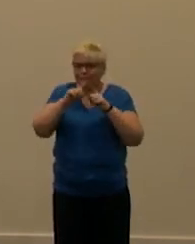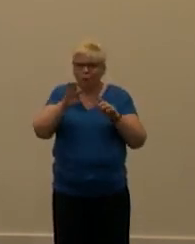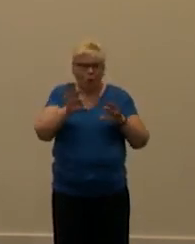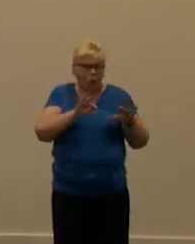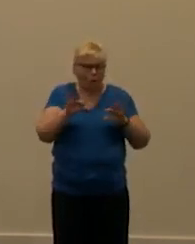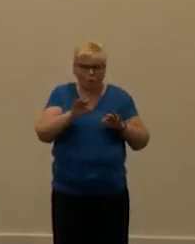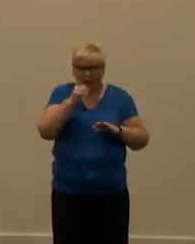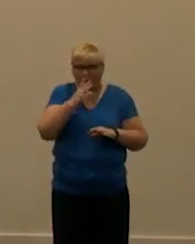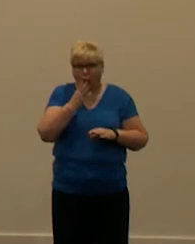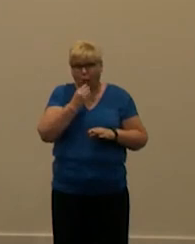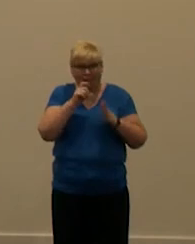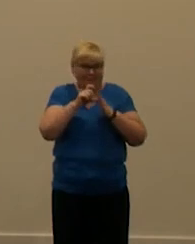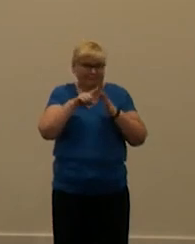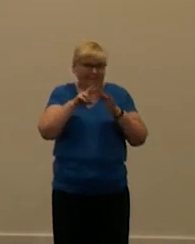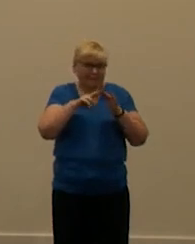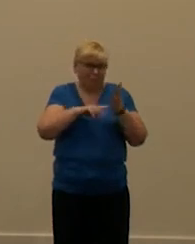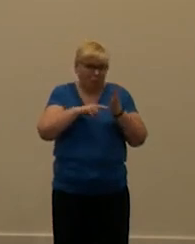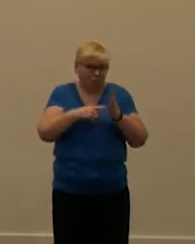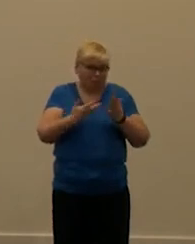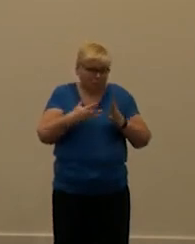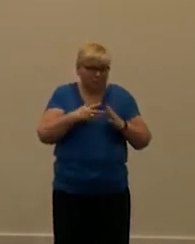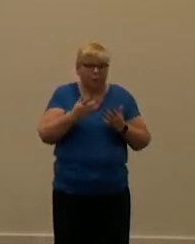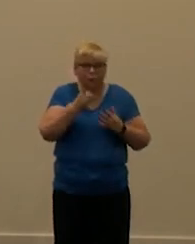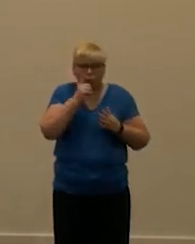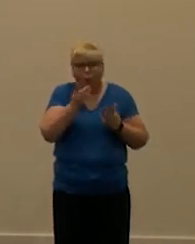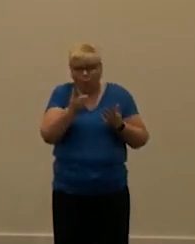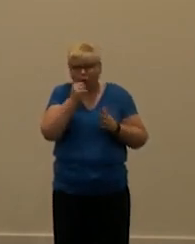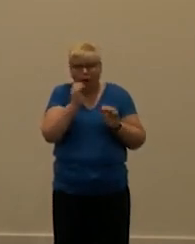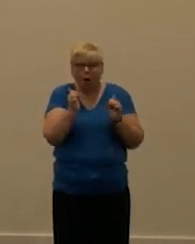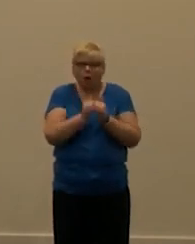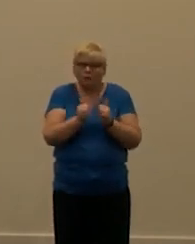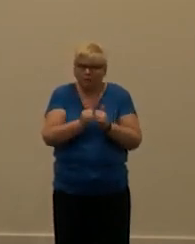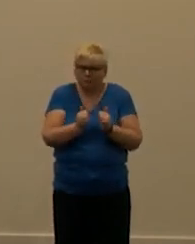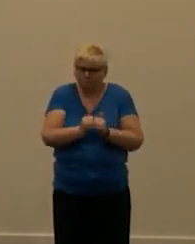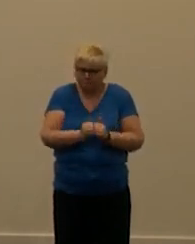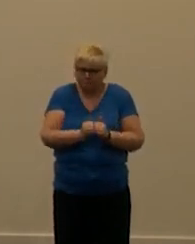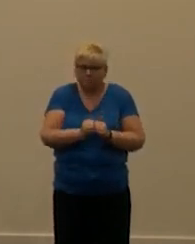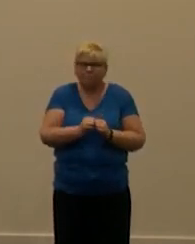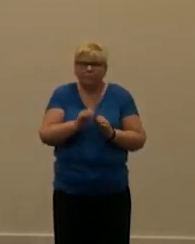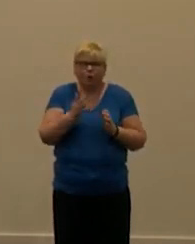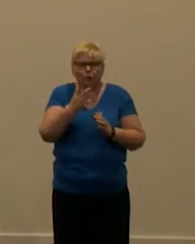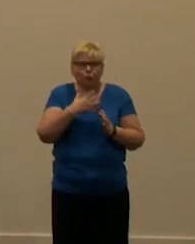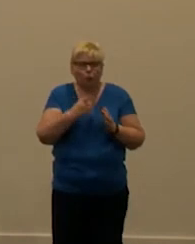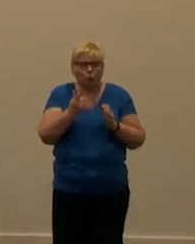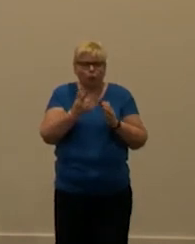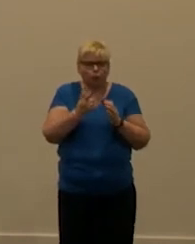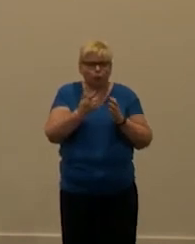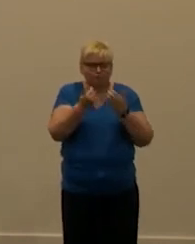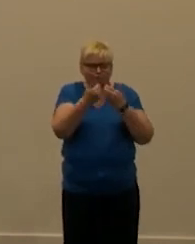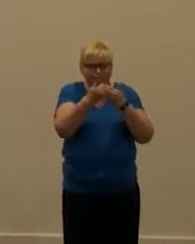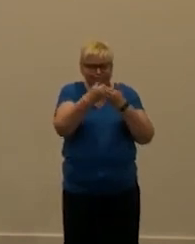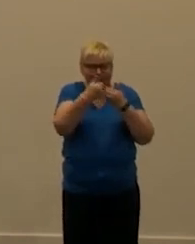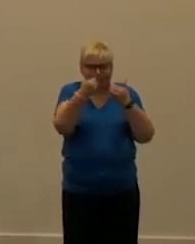use the default route table, or you can configure your custom route table if you want to isolate some